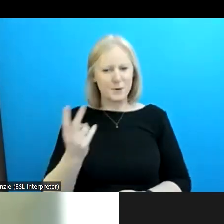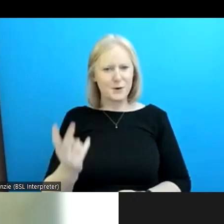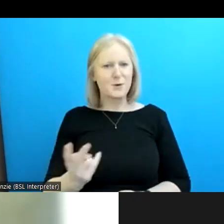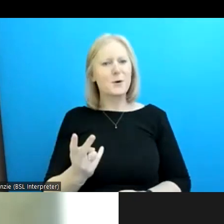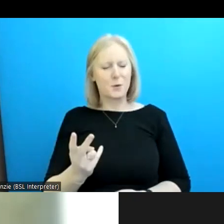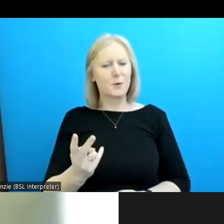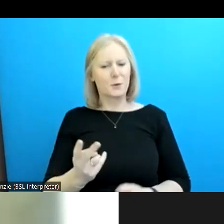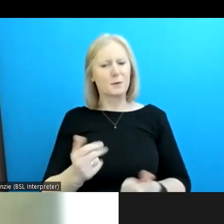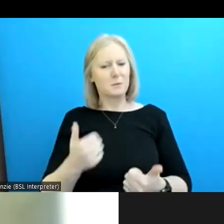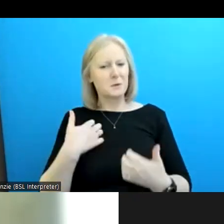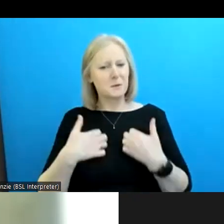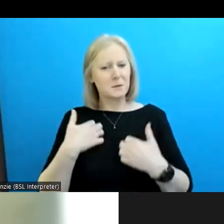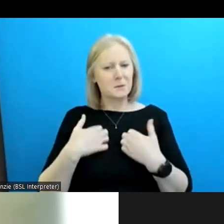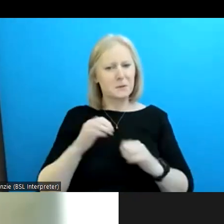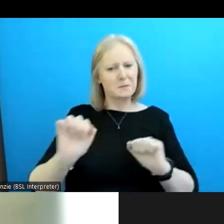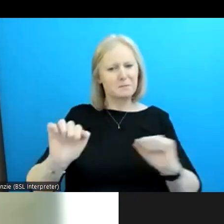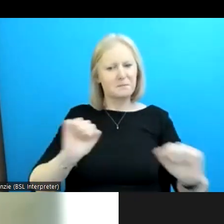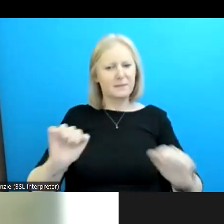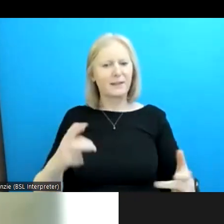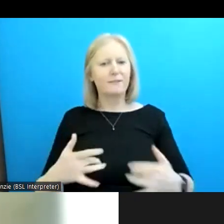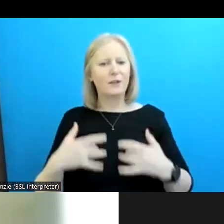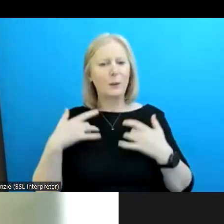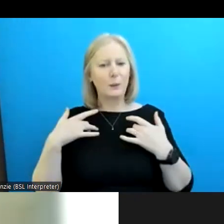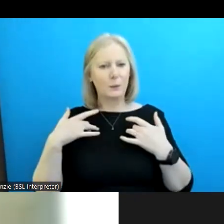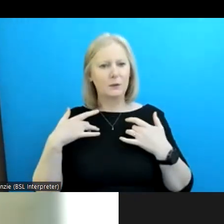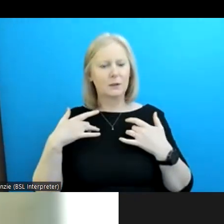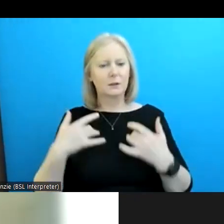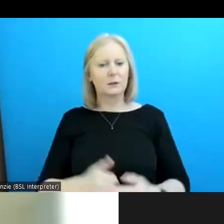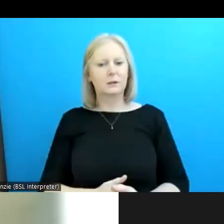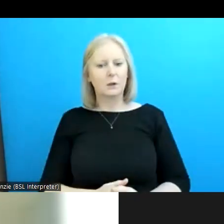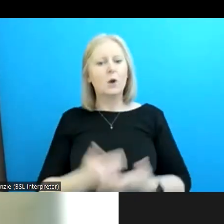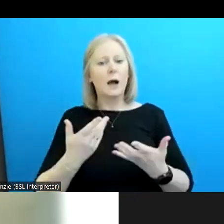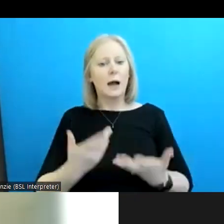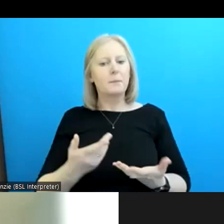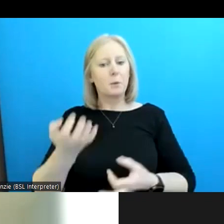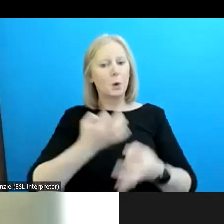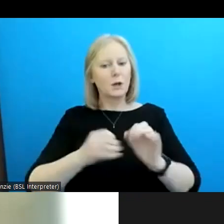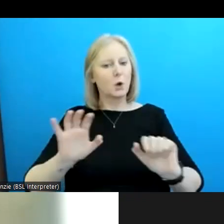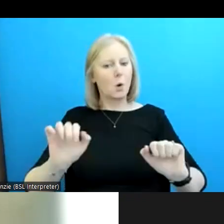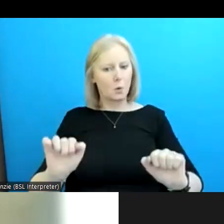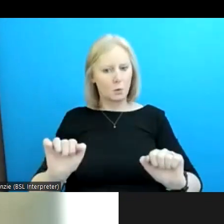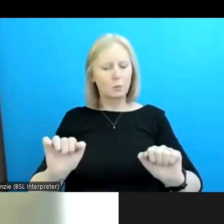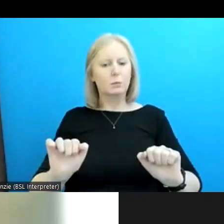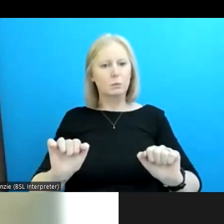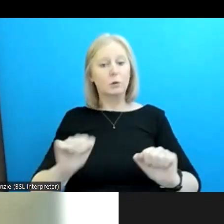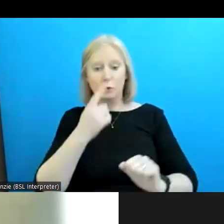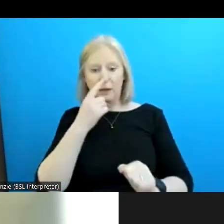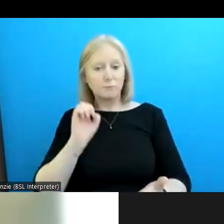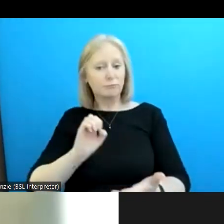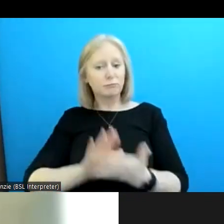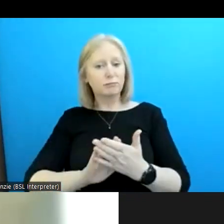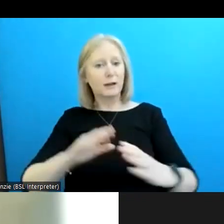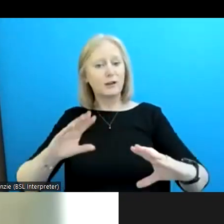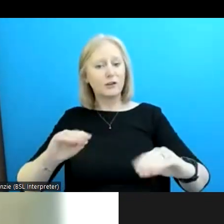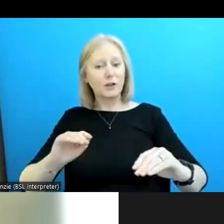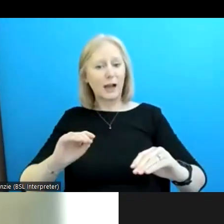really great to hear both of your perspectives. So we're not going to take questions at this moment, but please feel free to put them in the chat or to